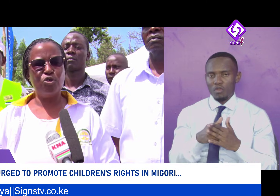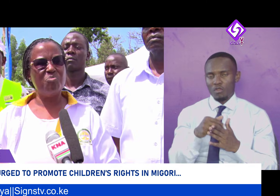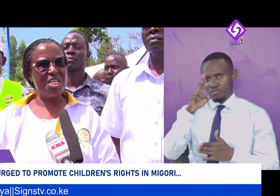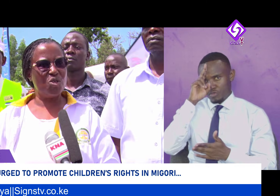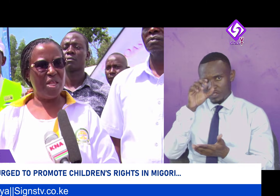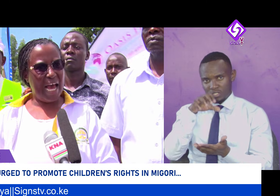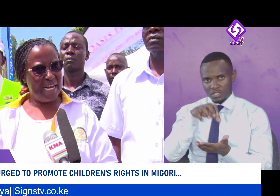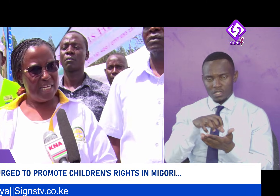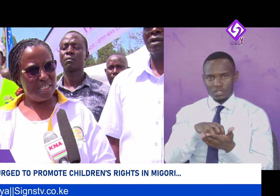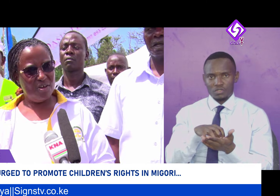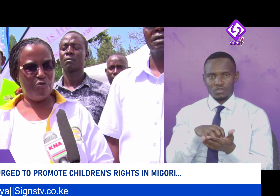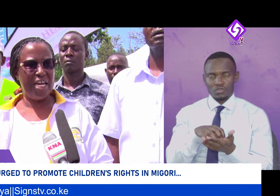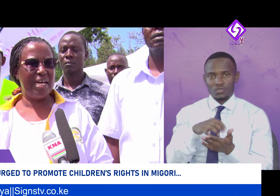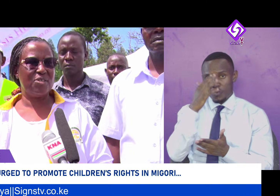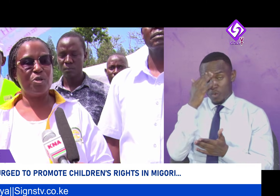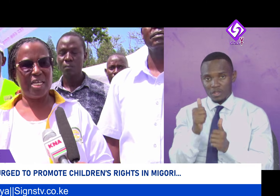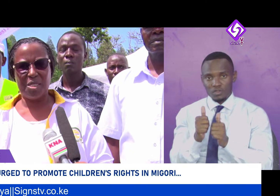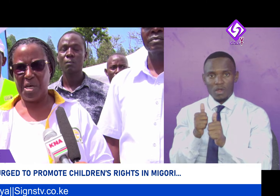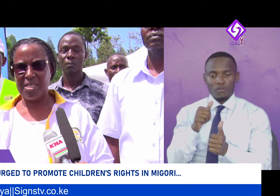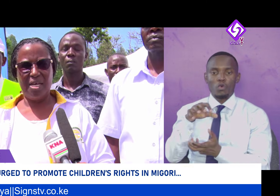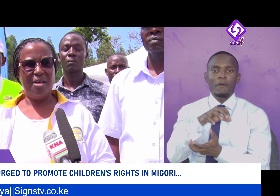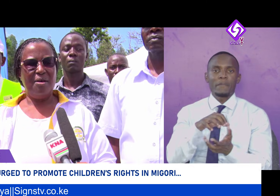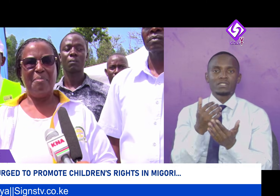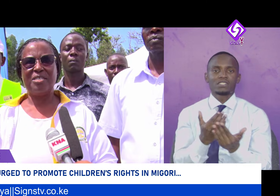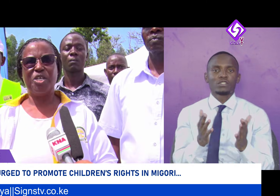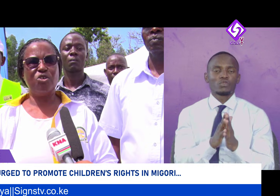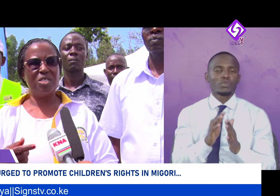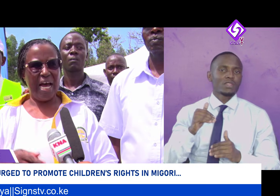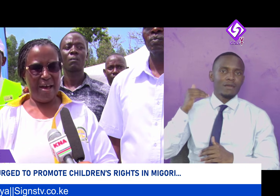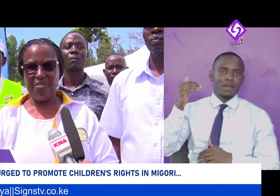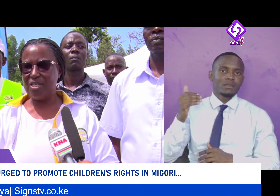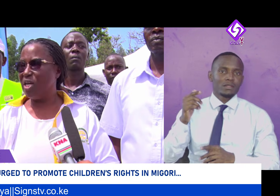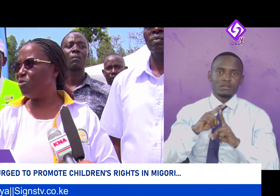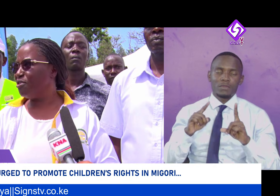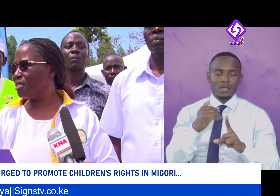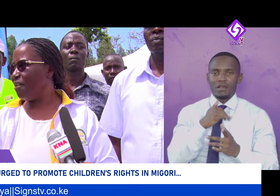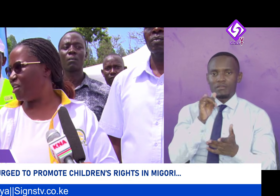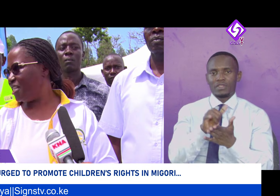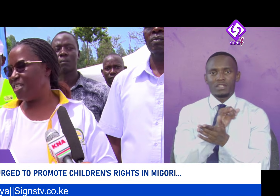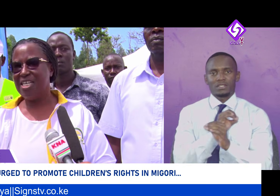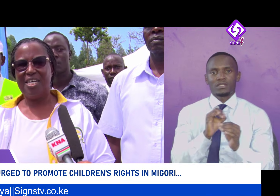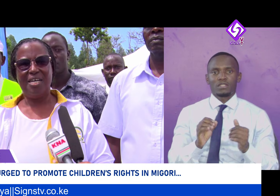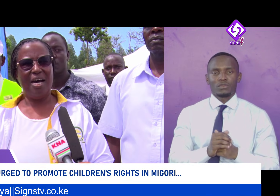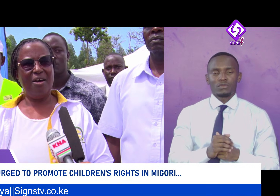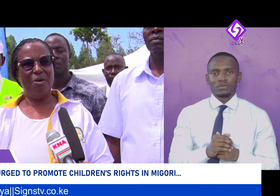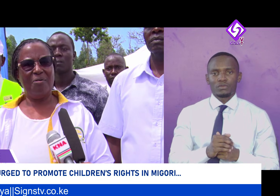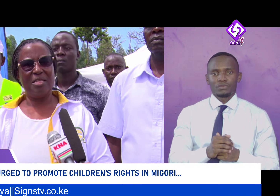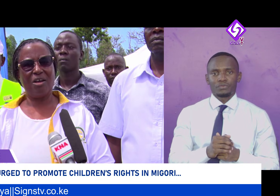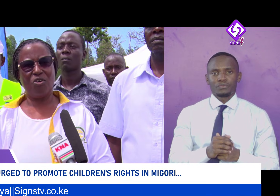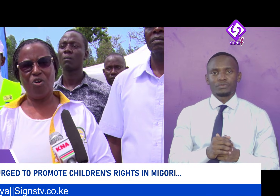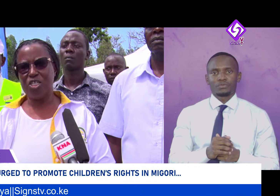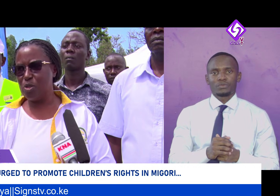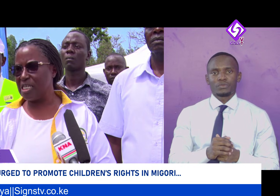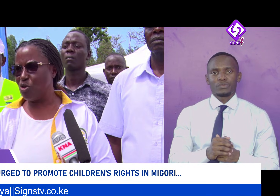are not mixed with the adult offenders or suspects. But we don't have, actually we don't have any.